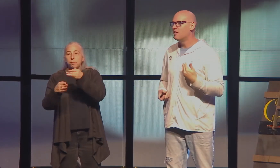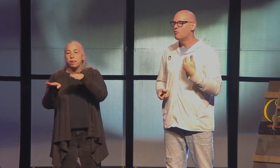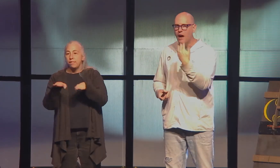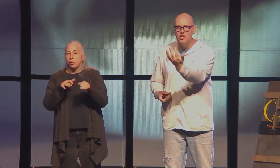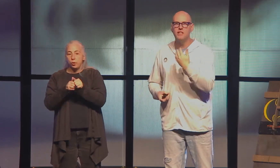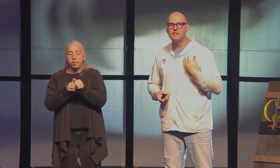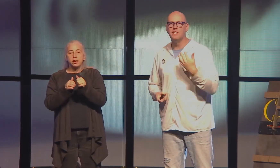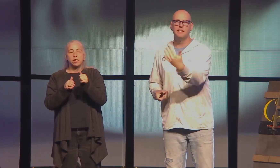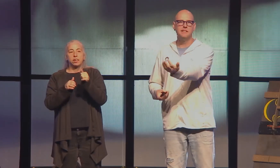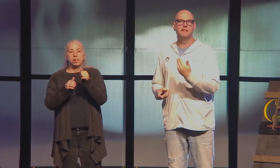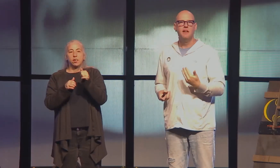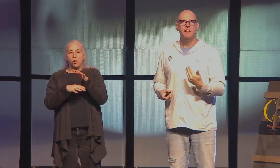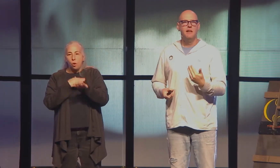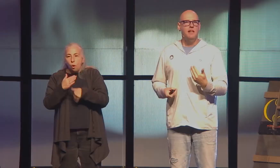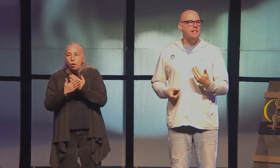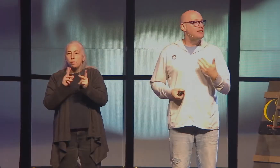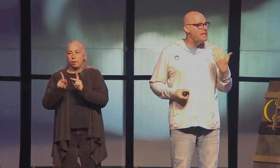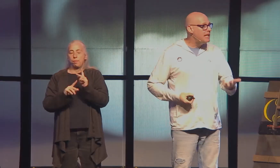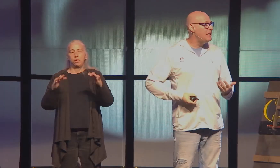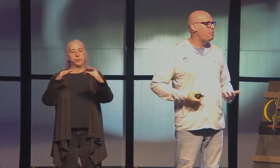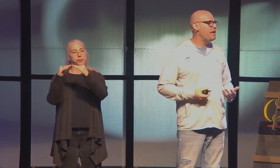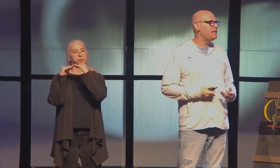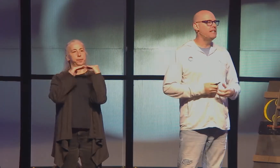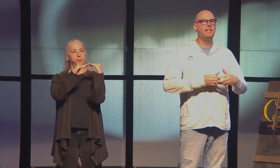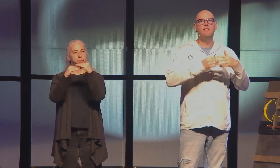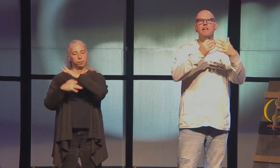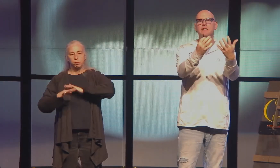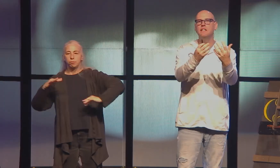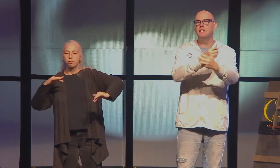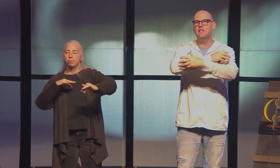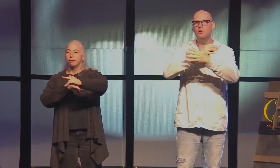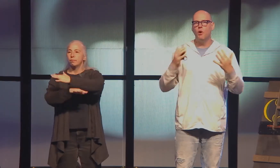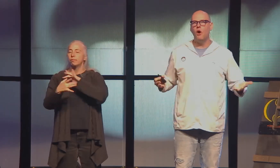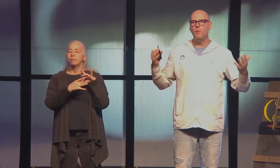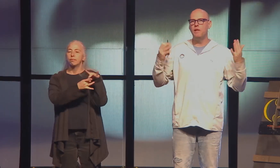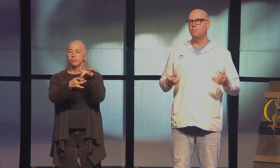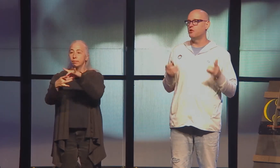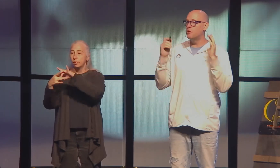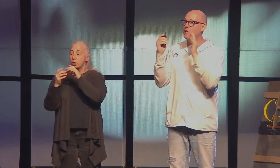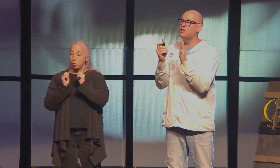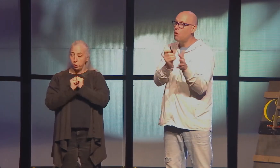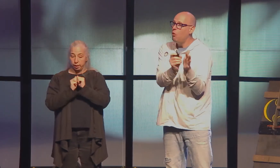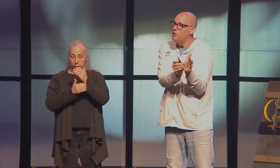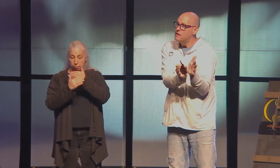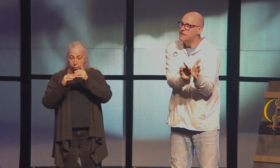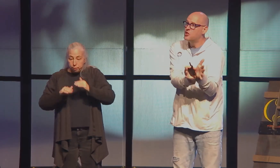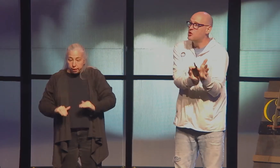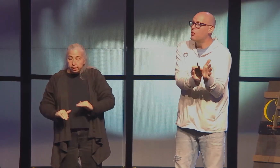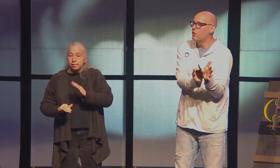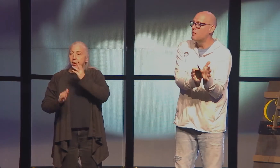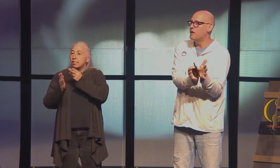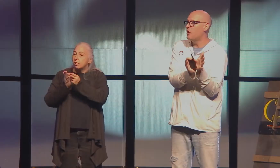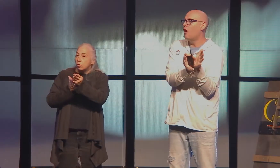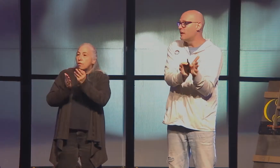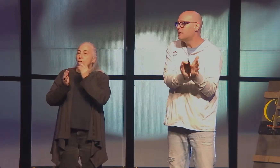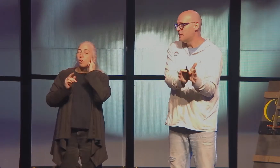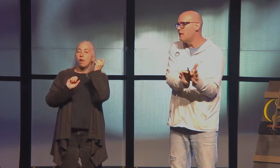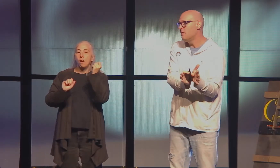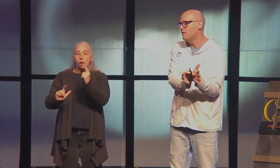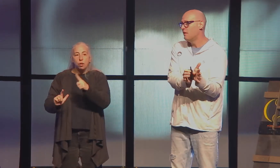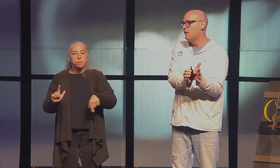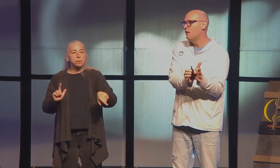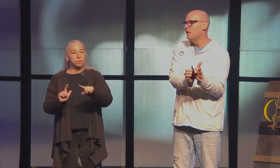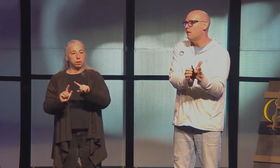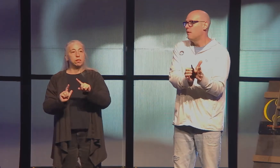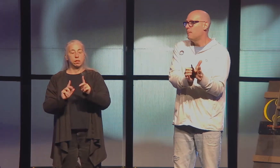others. Righteousness, in seeking peace, in giving dignity to all people. So let's hold this story with